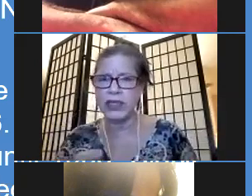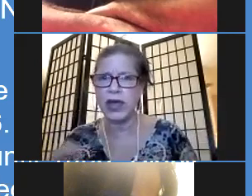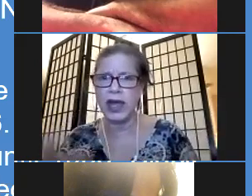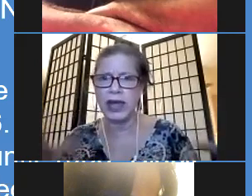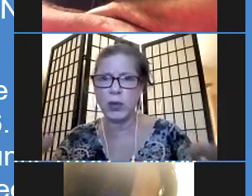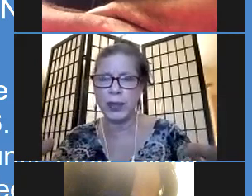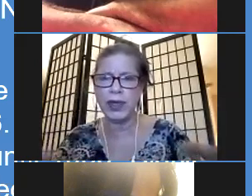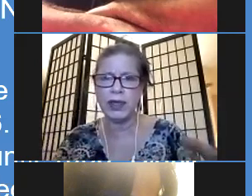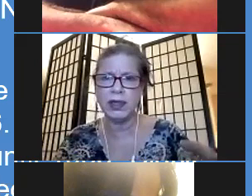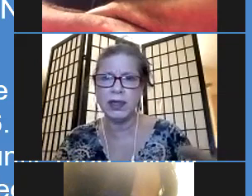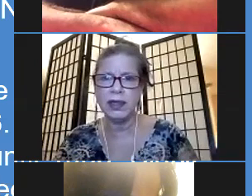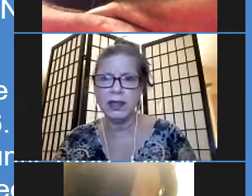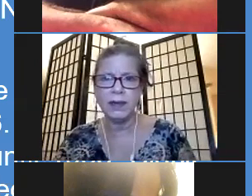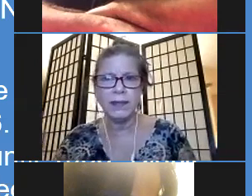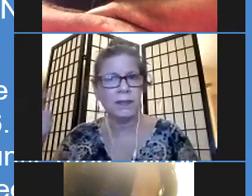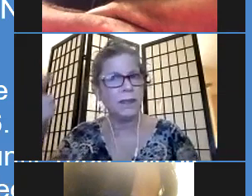Western and European,